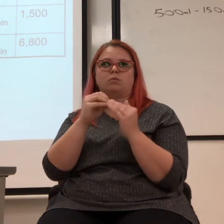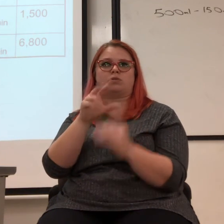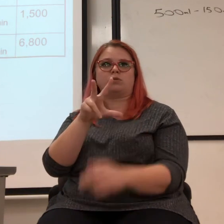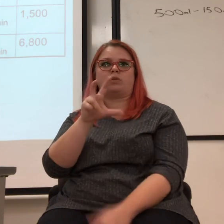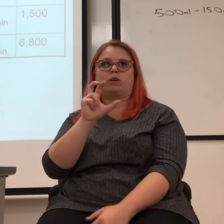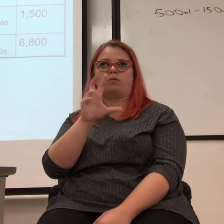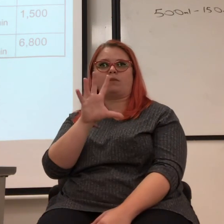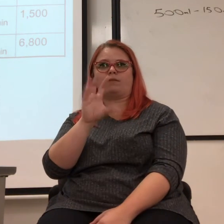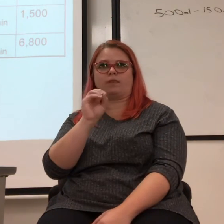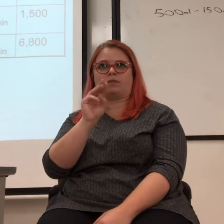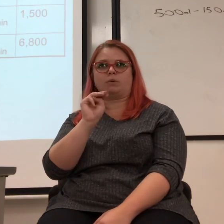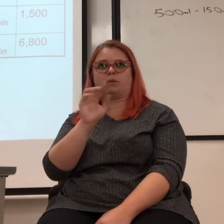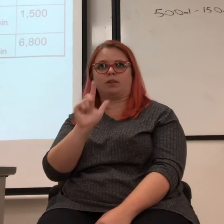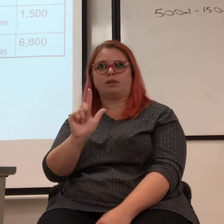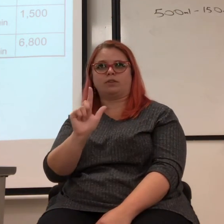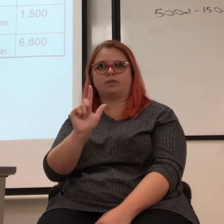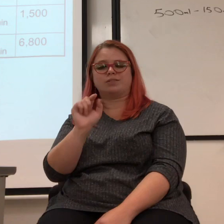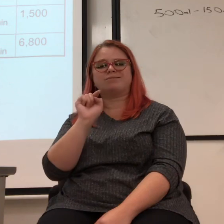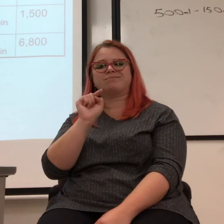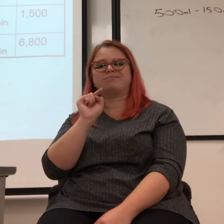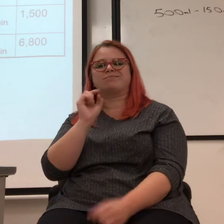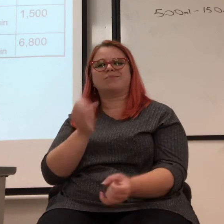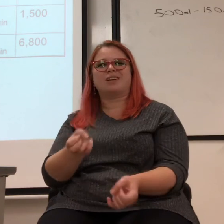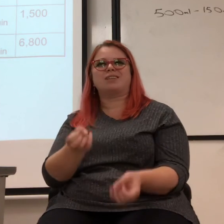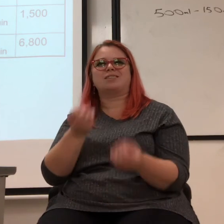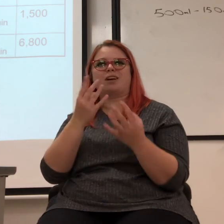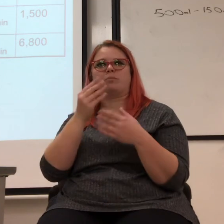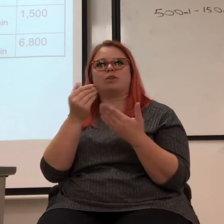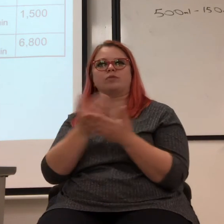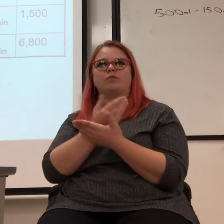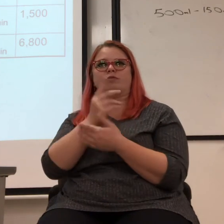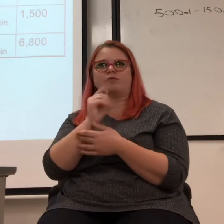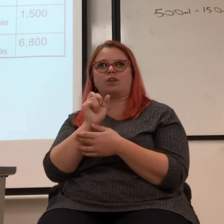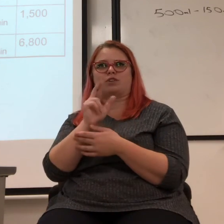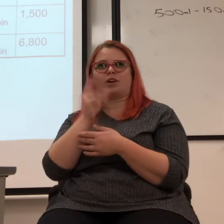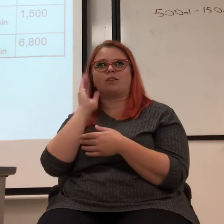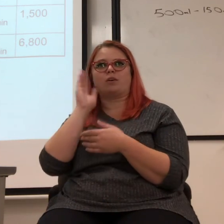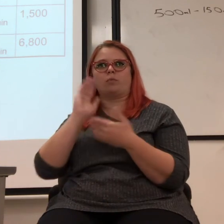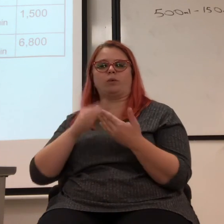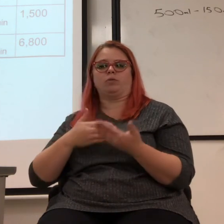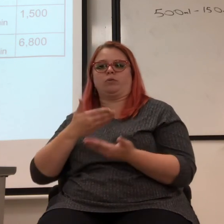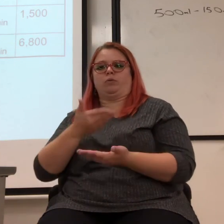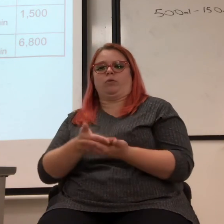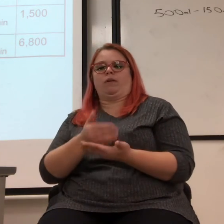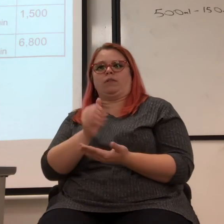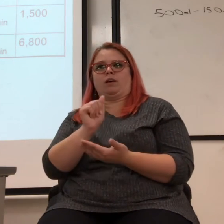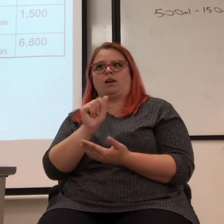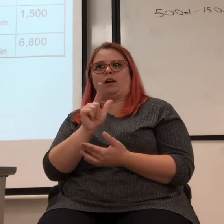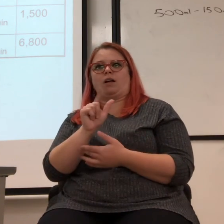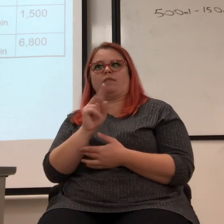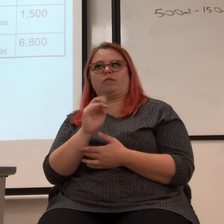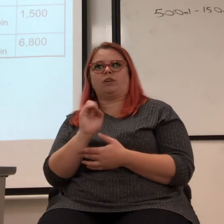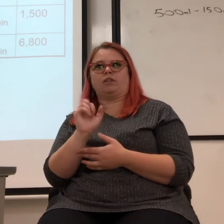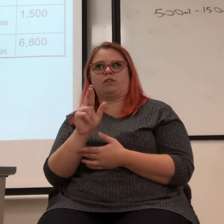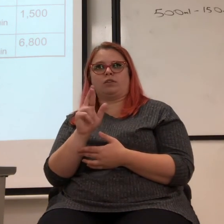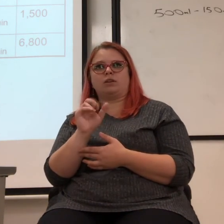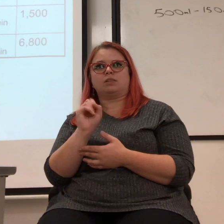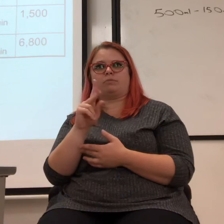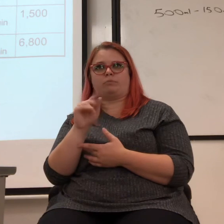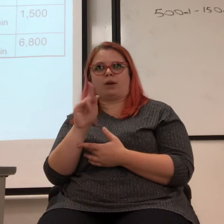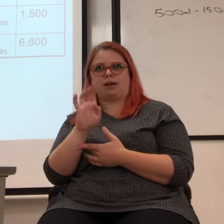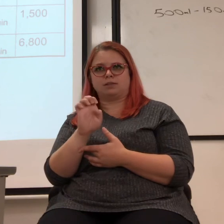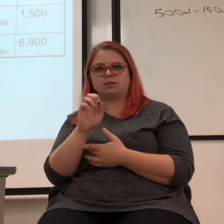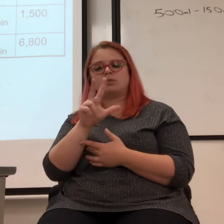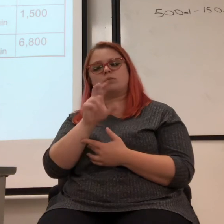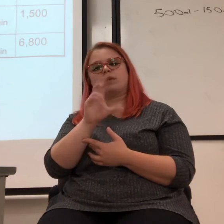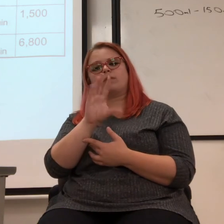350 ml. That's the amount of fresh air that reaches the alveolar spaces. So it's 350 ml